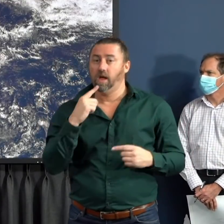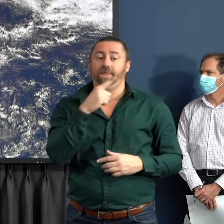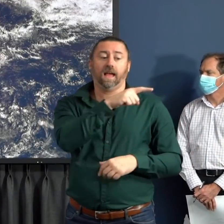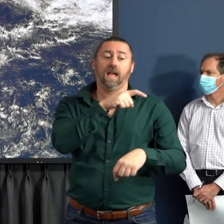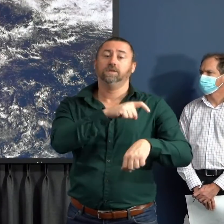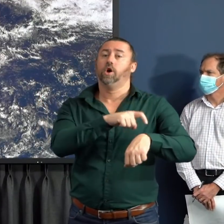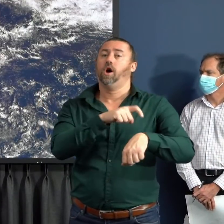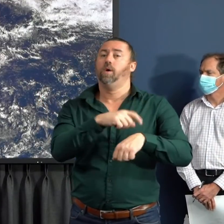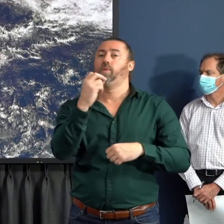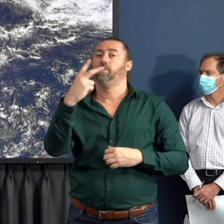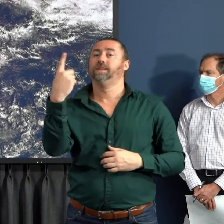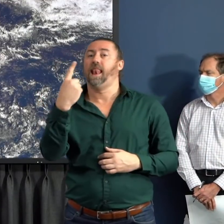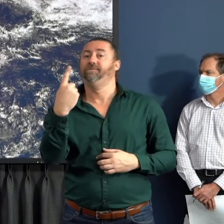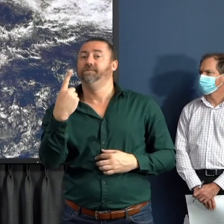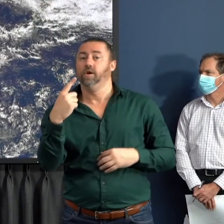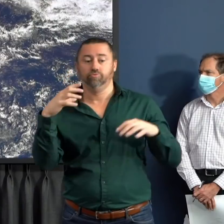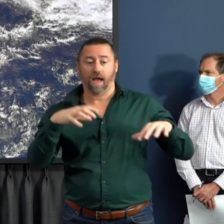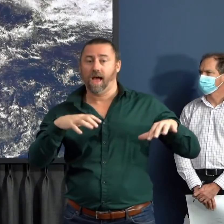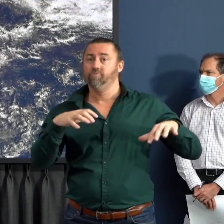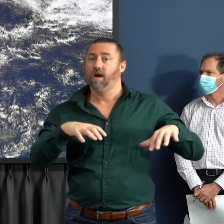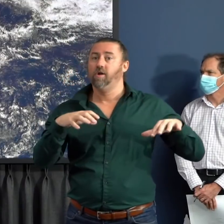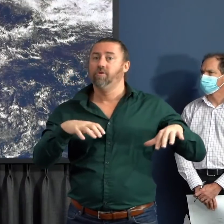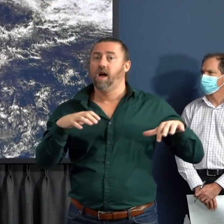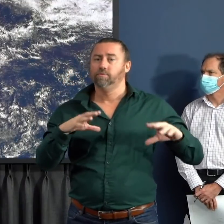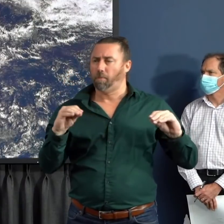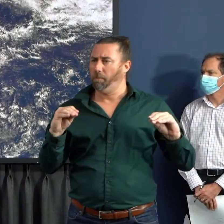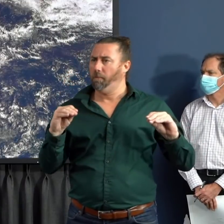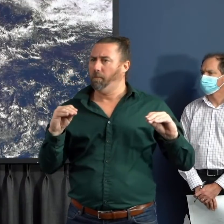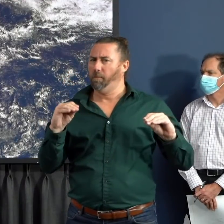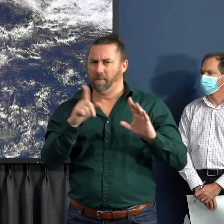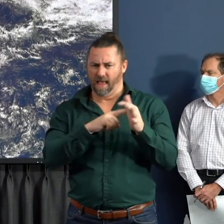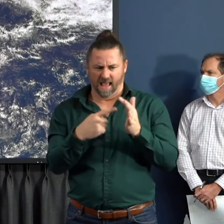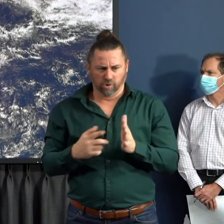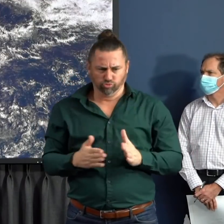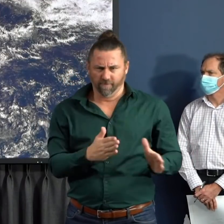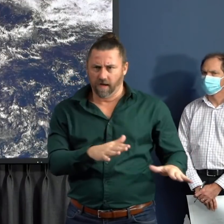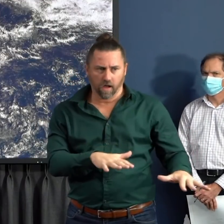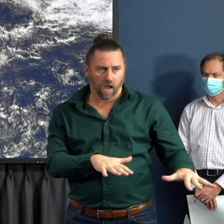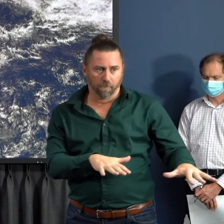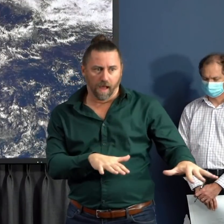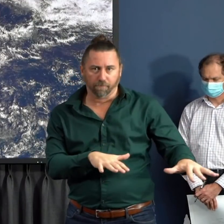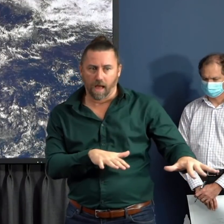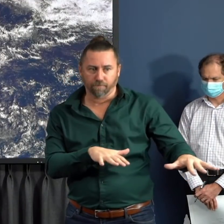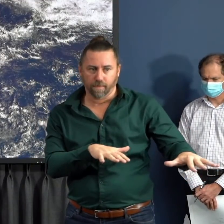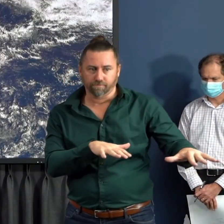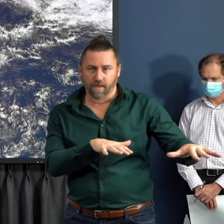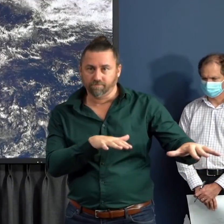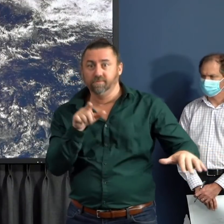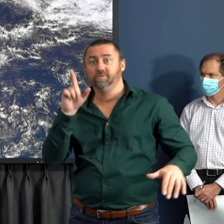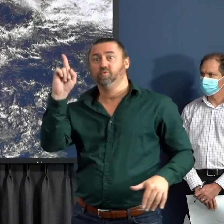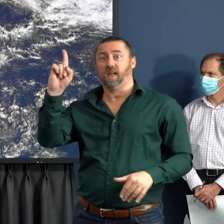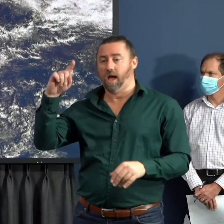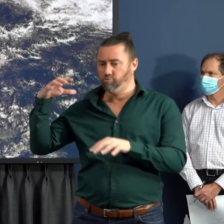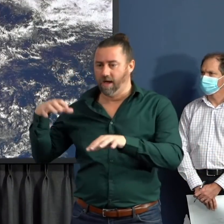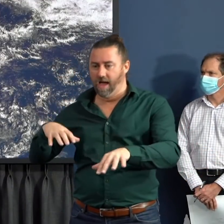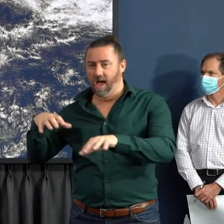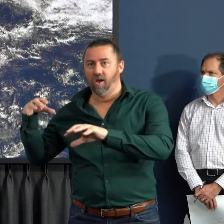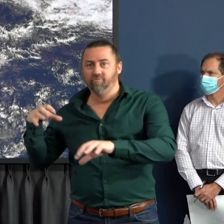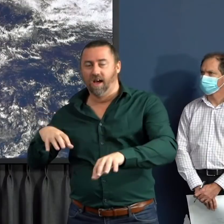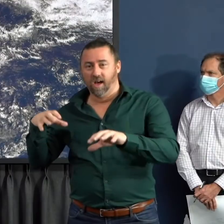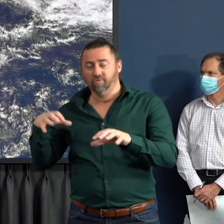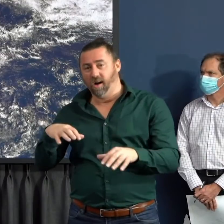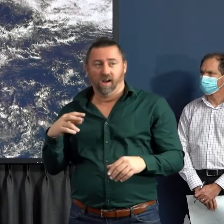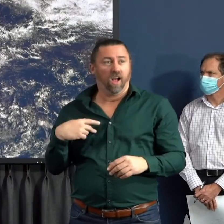we saw the rain had stopped while the river continued to rise. Right now we're seeing rain bucketing down. We have a rain bomb